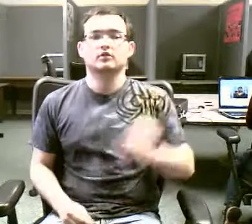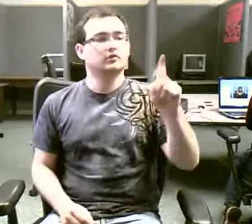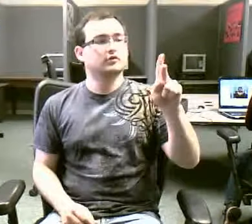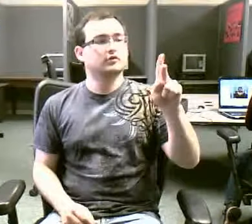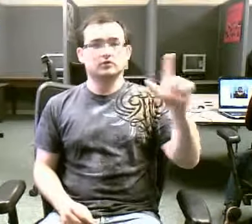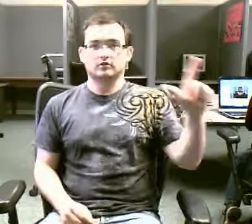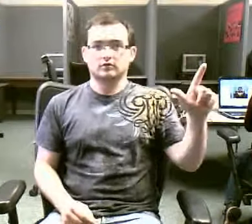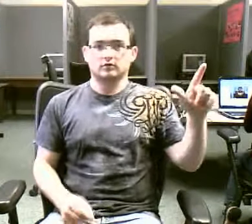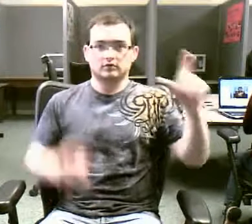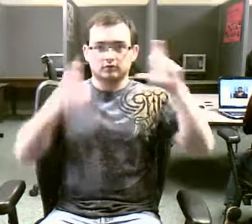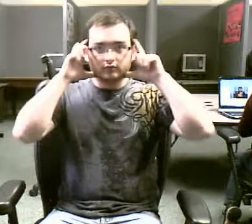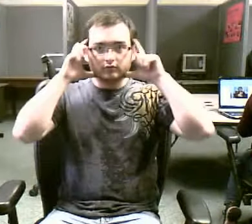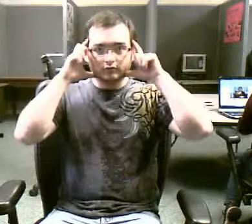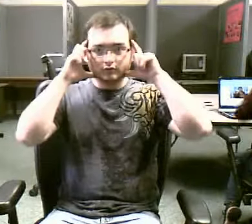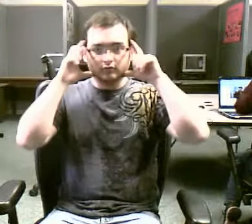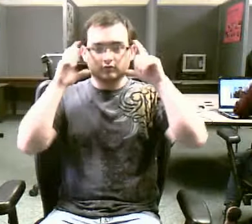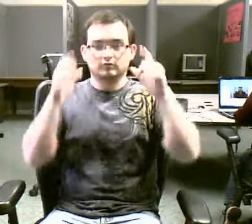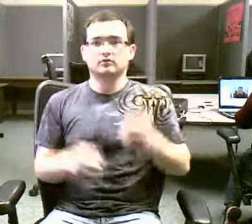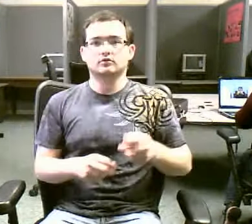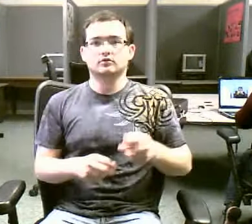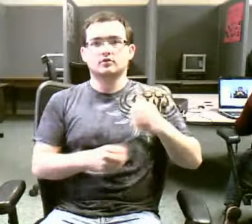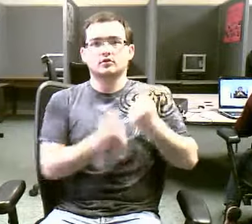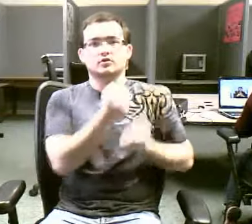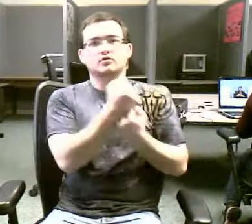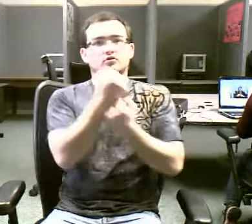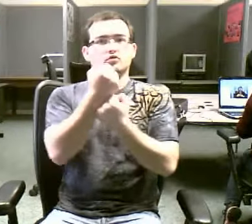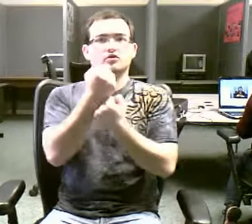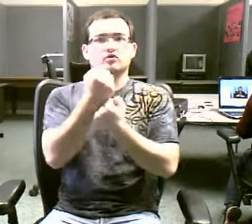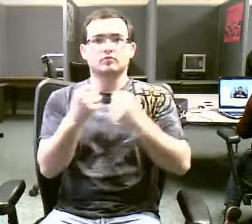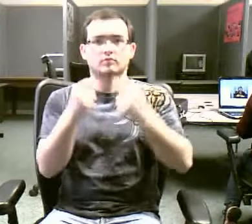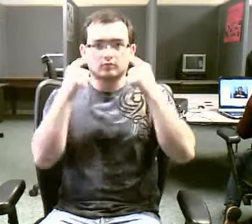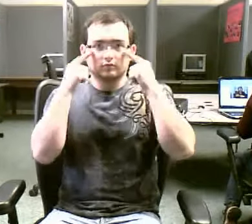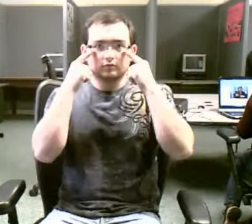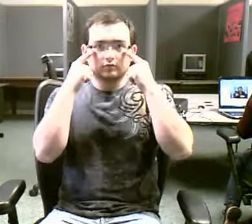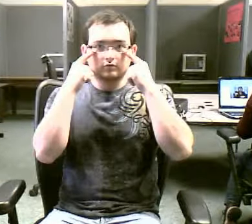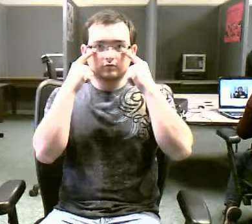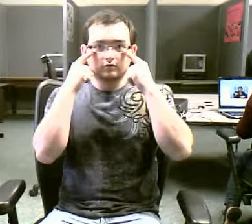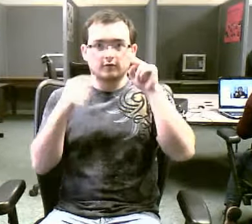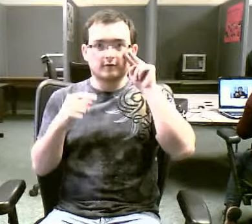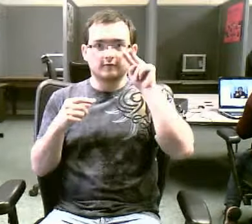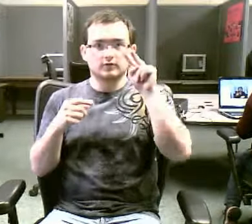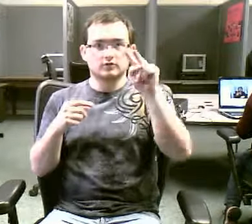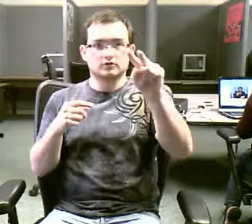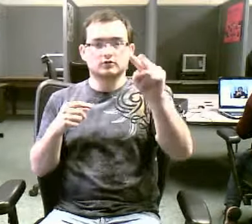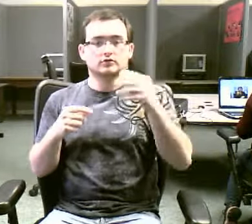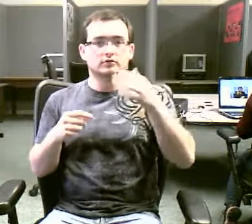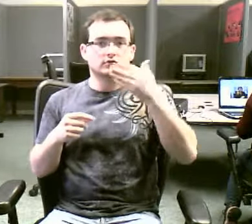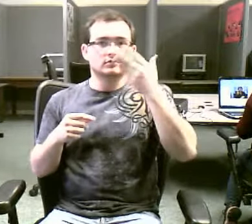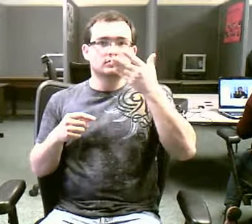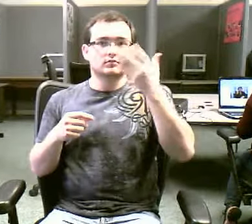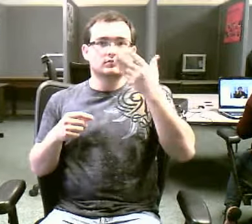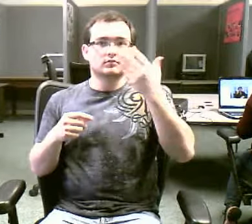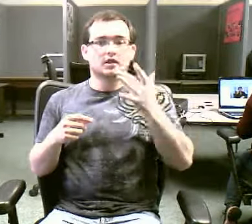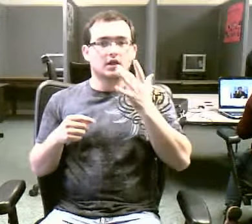vision, hearing, smell, and taste. The skull